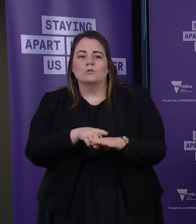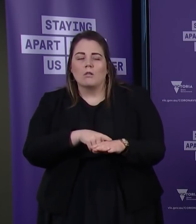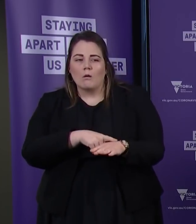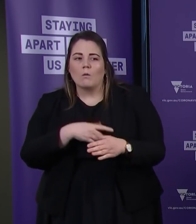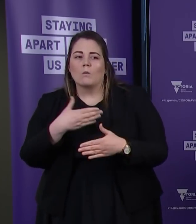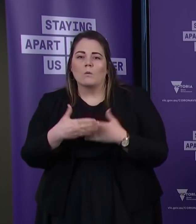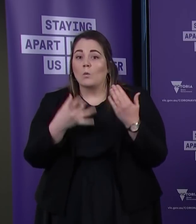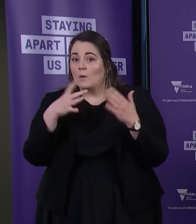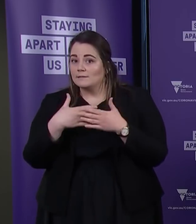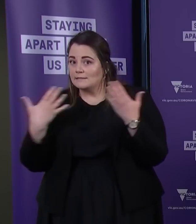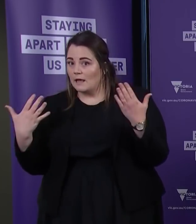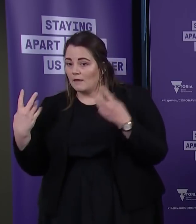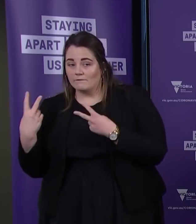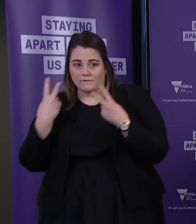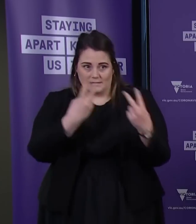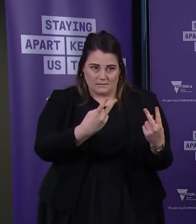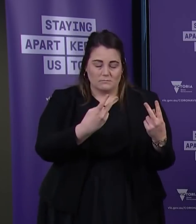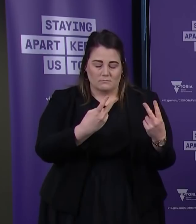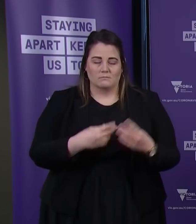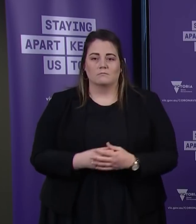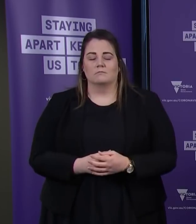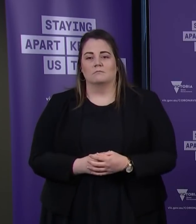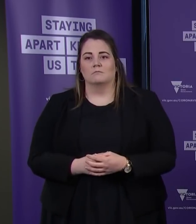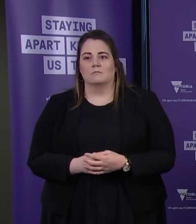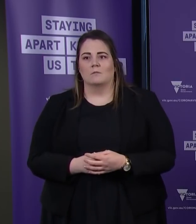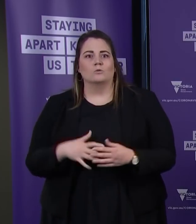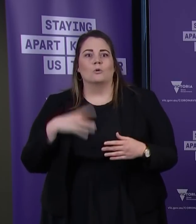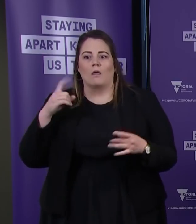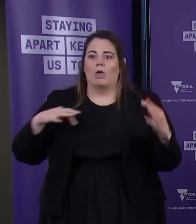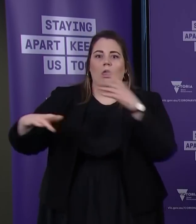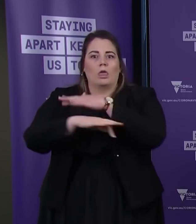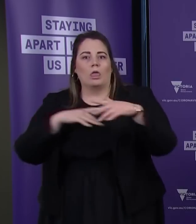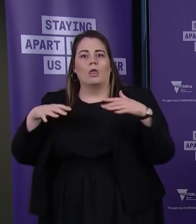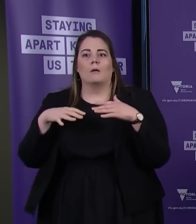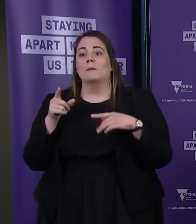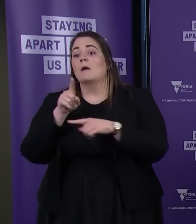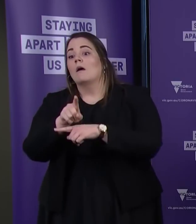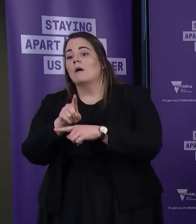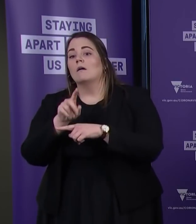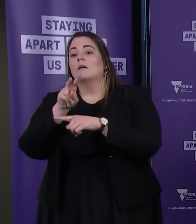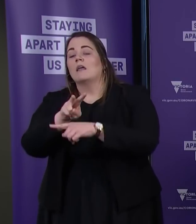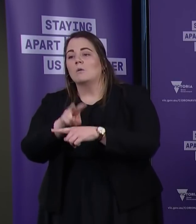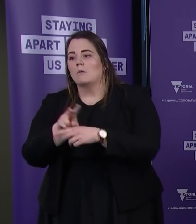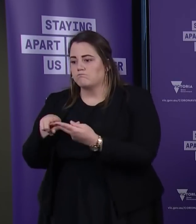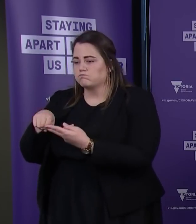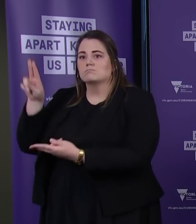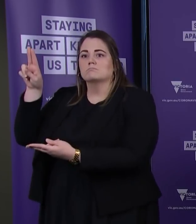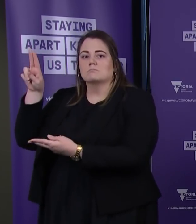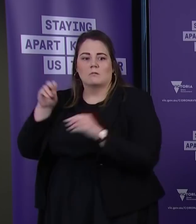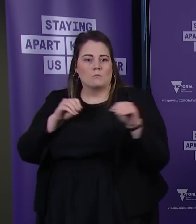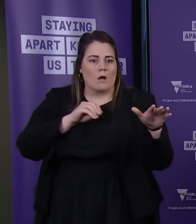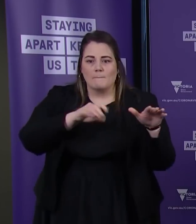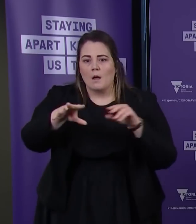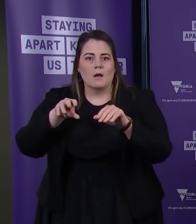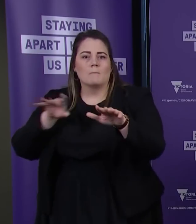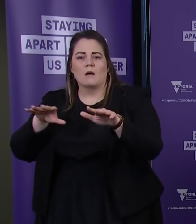people where it suddenly turns up in the numbers 2 or 3 weeks from now, and we've got a dozen cases that are